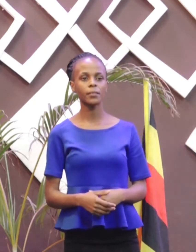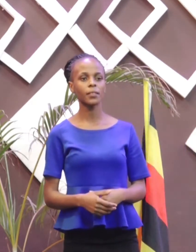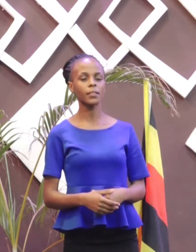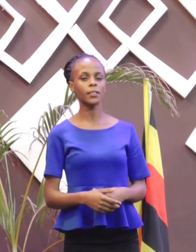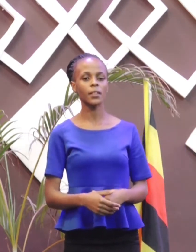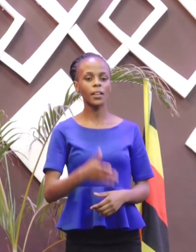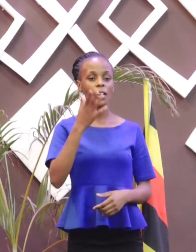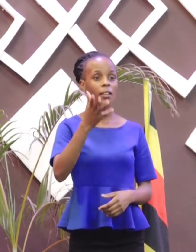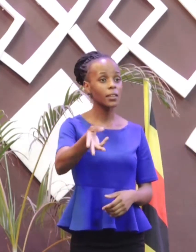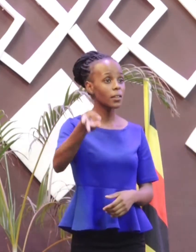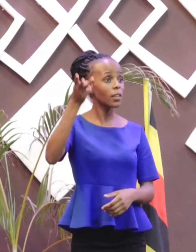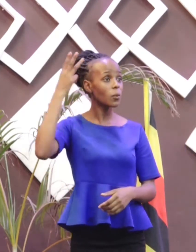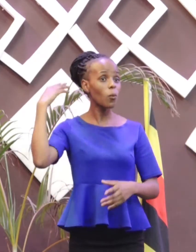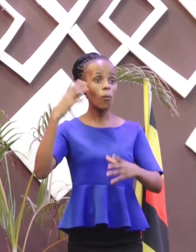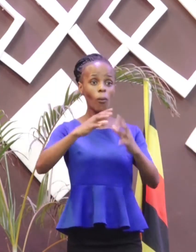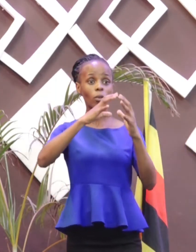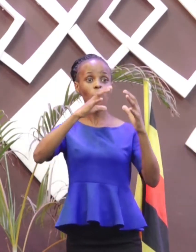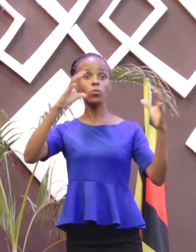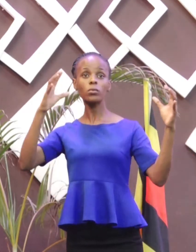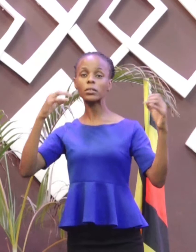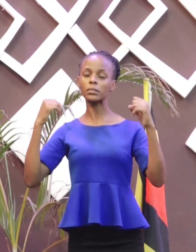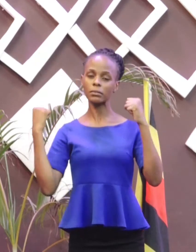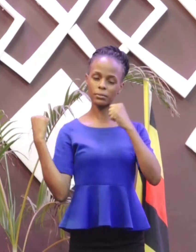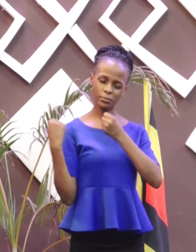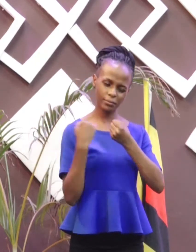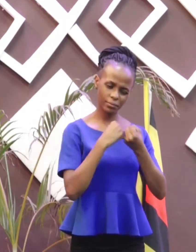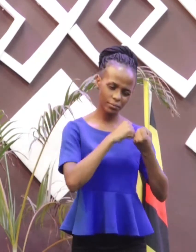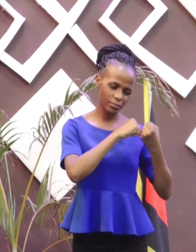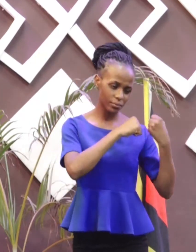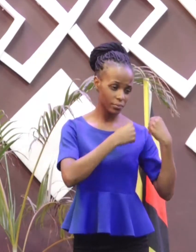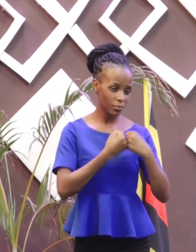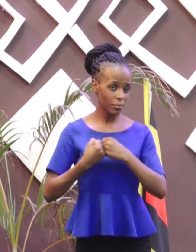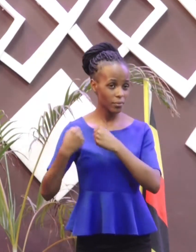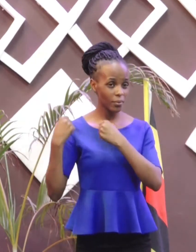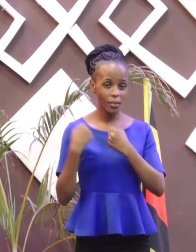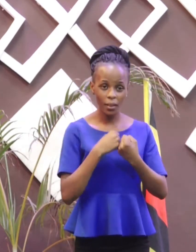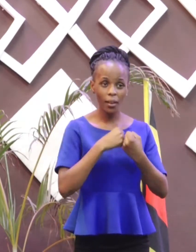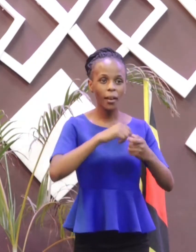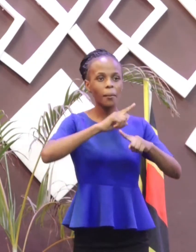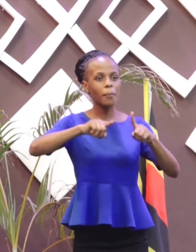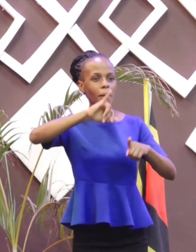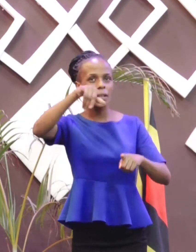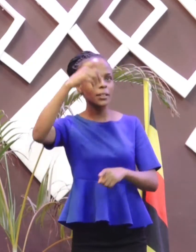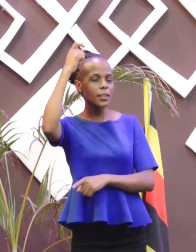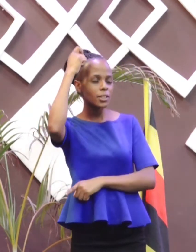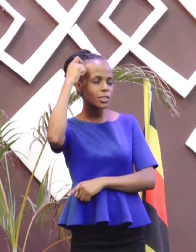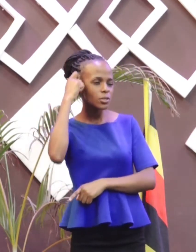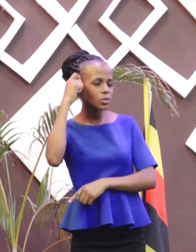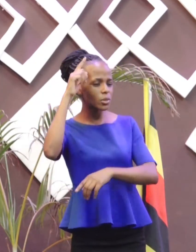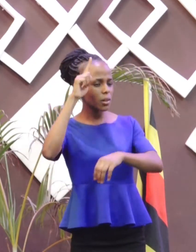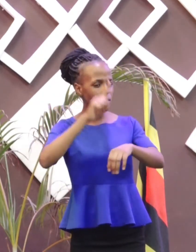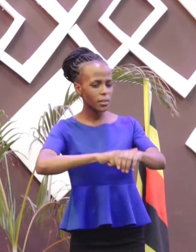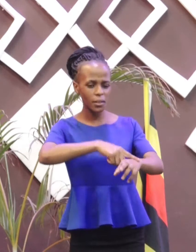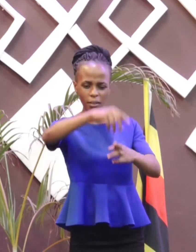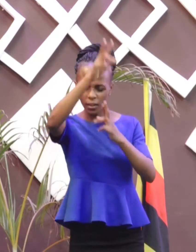were great challenges. Waliwo ebisoomooza ebinene. But the Joshua generation respected